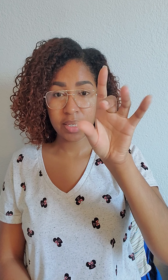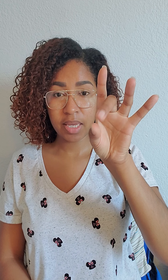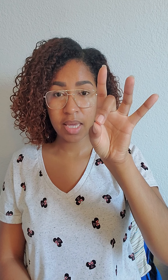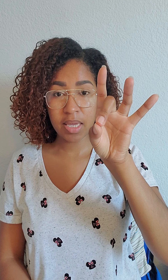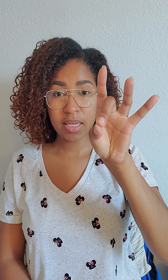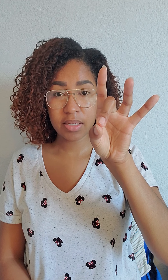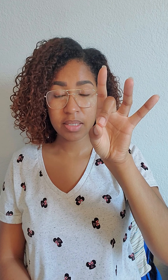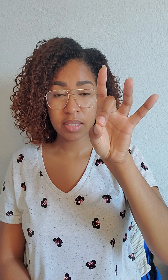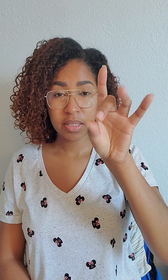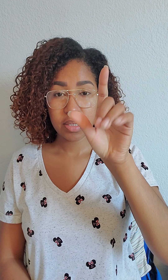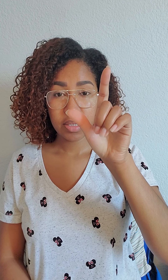28,